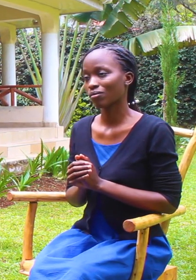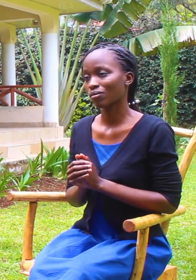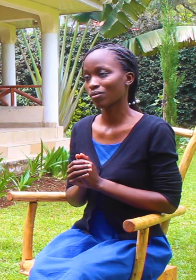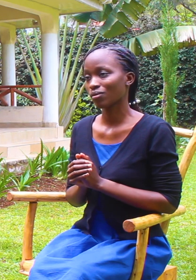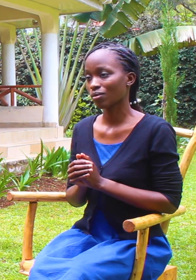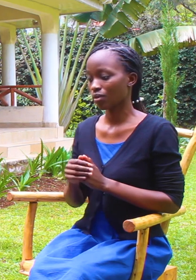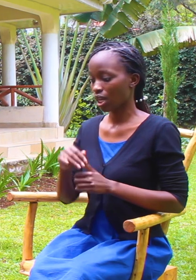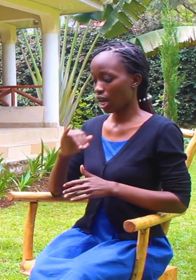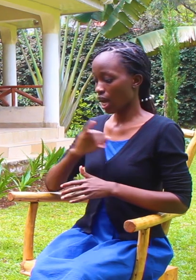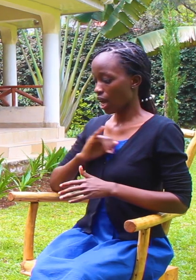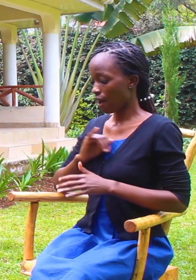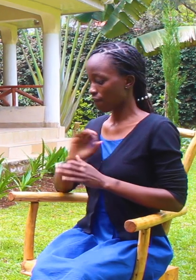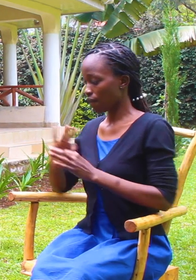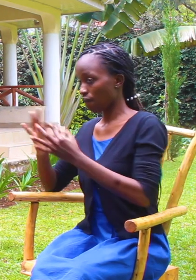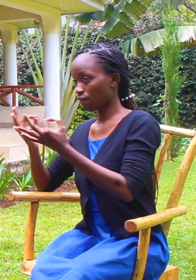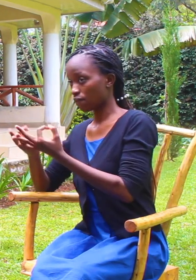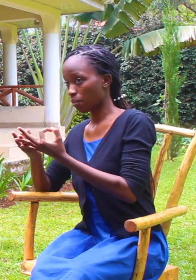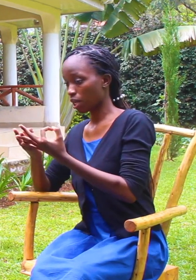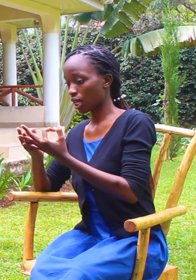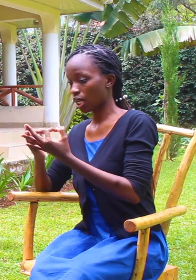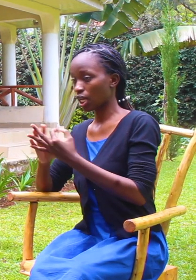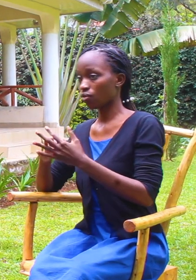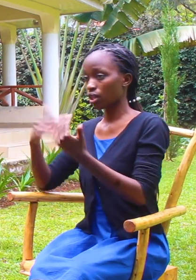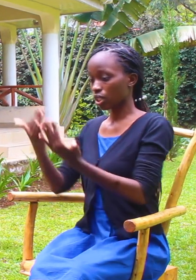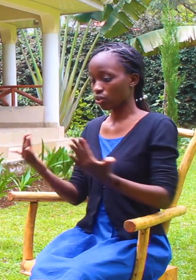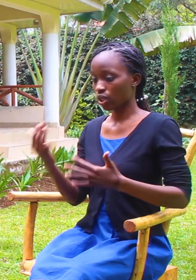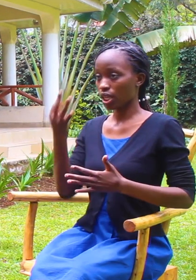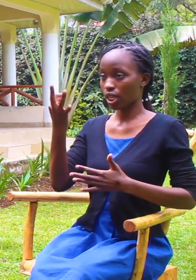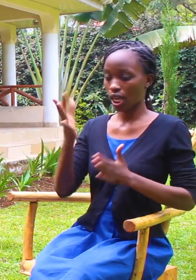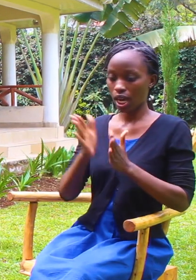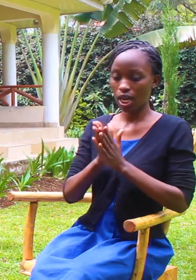I have a family of three kids. Of course, the mother.